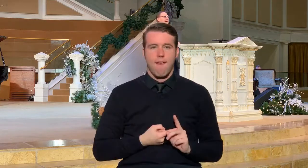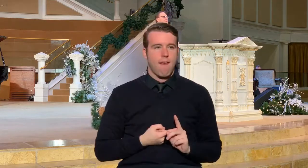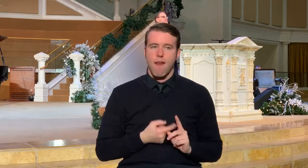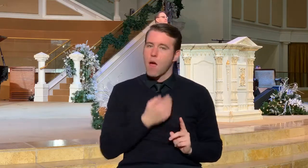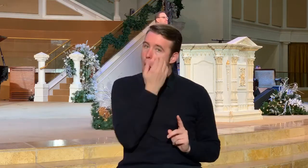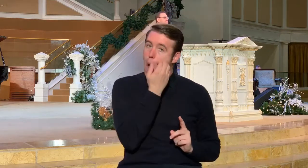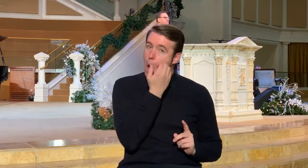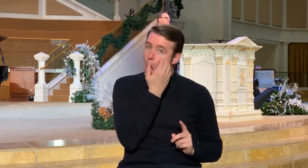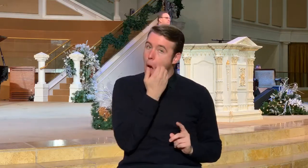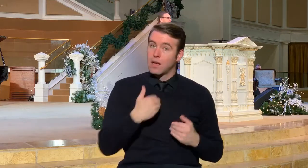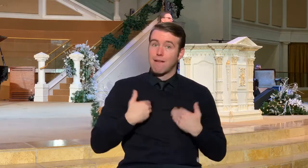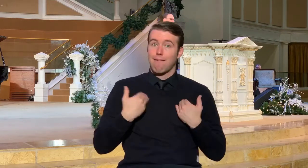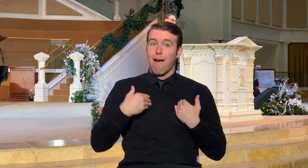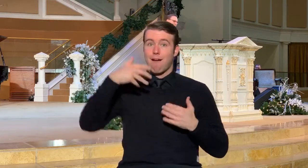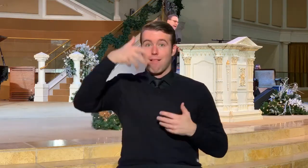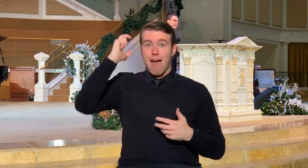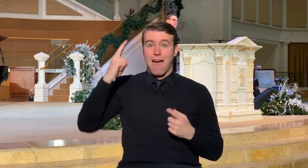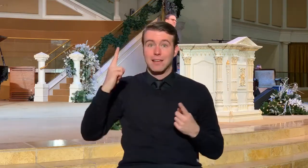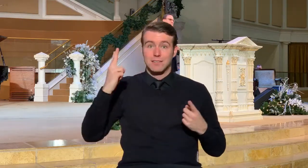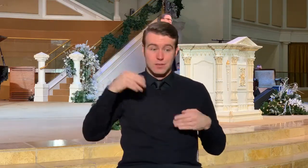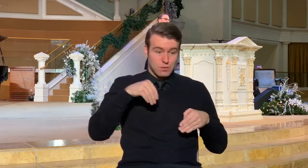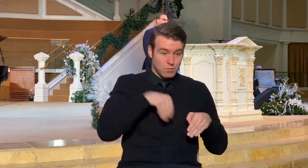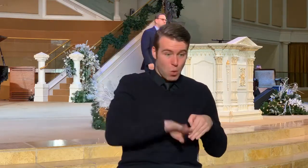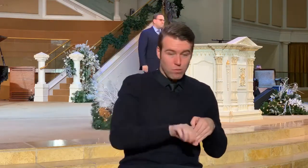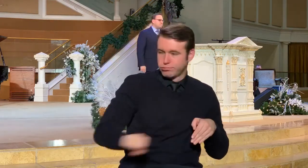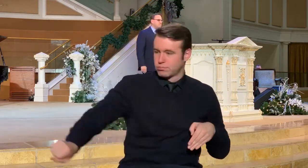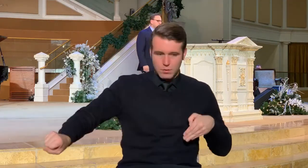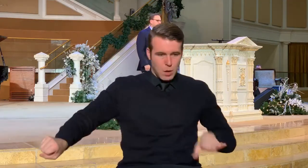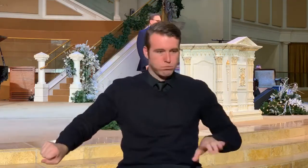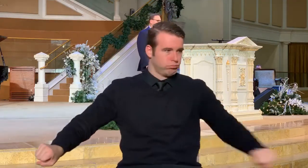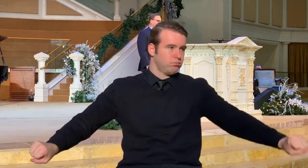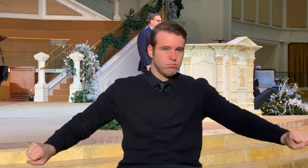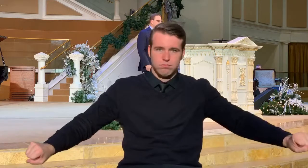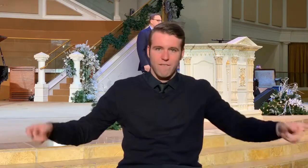young lions let her down.